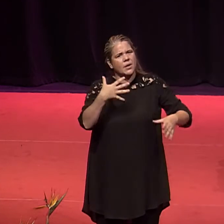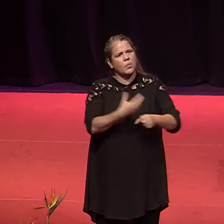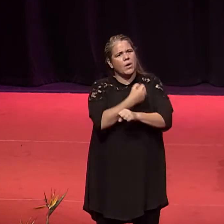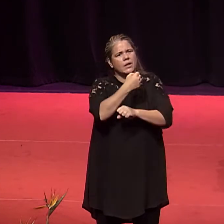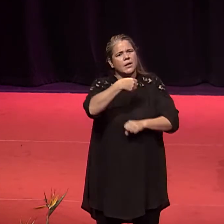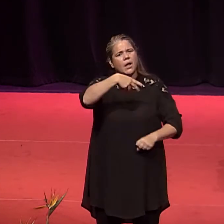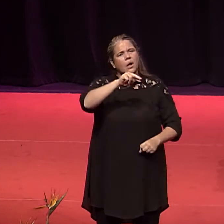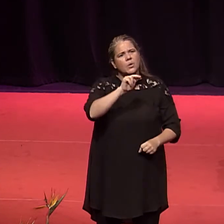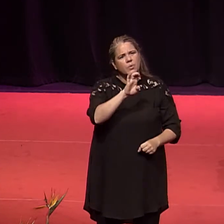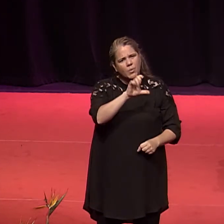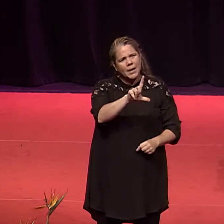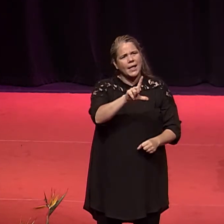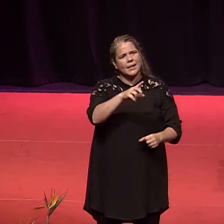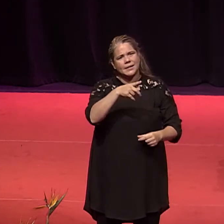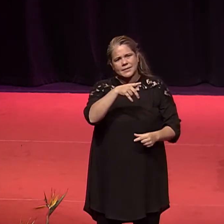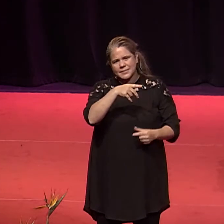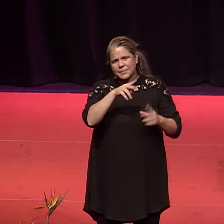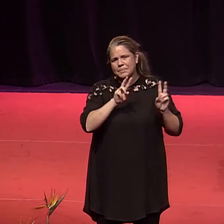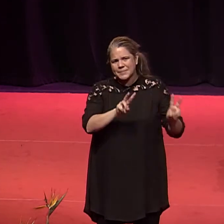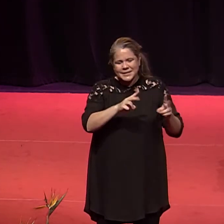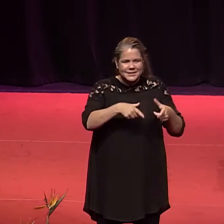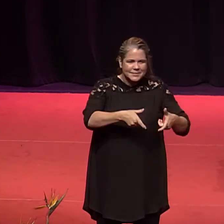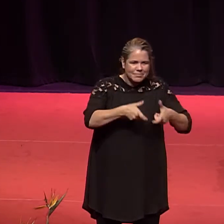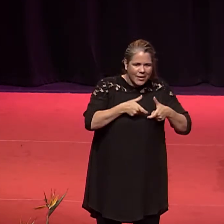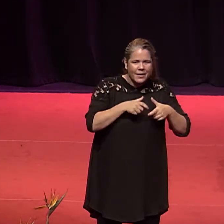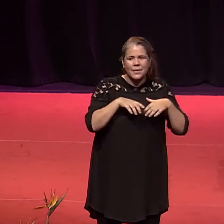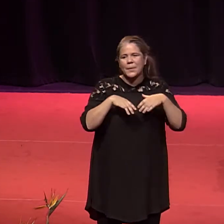Pulitzer Prize or maybe Dancing with the Stars.